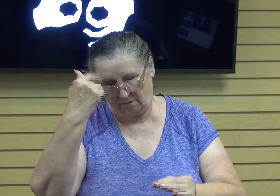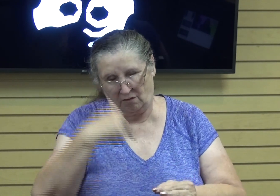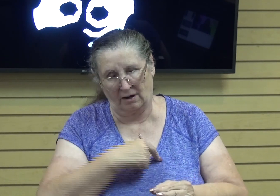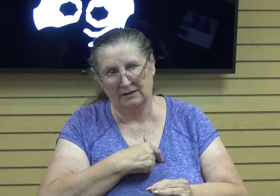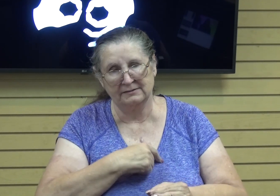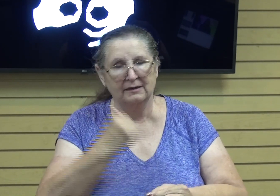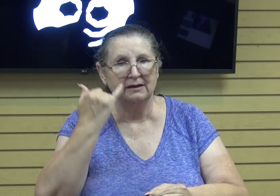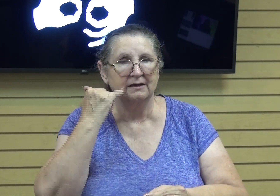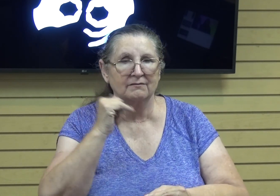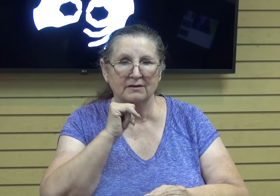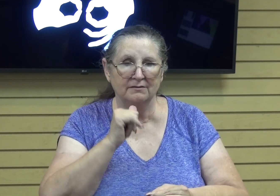are not already.